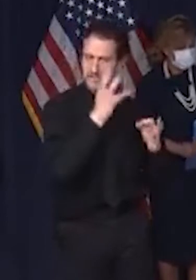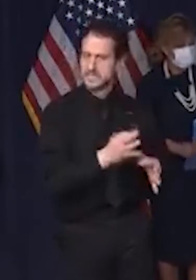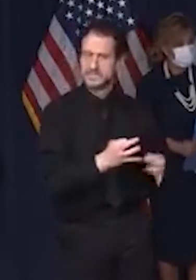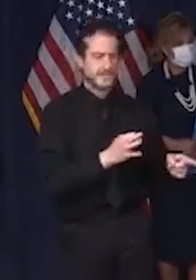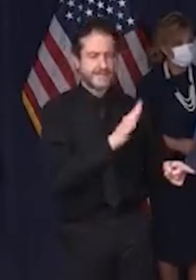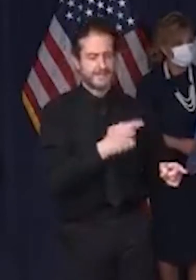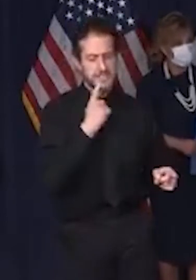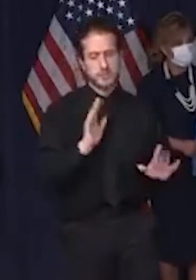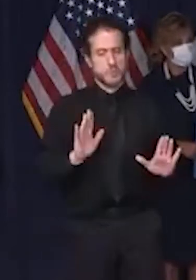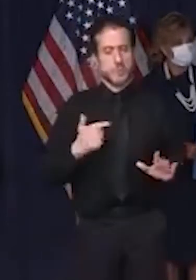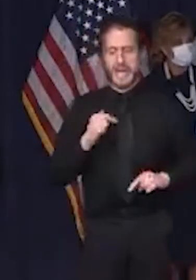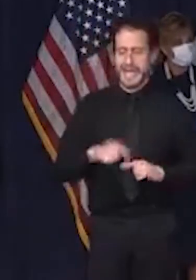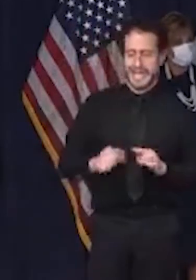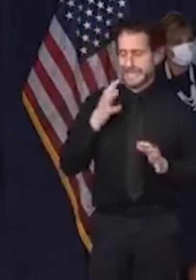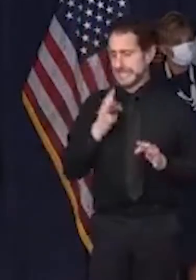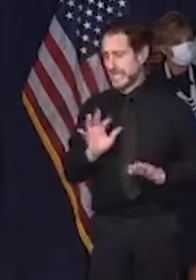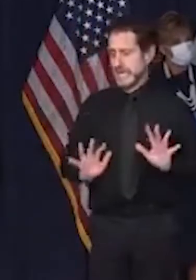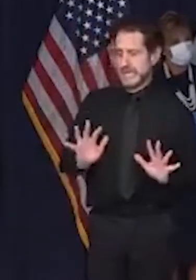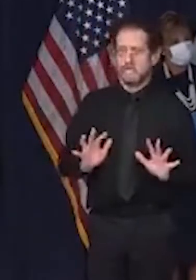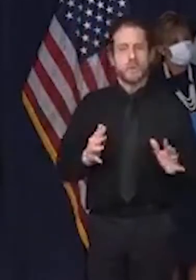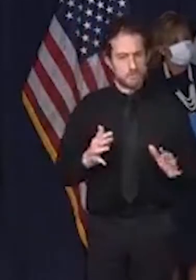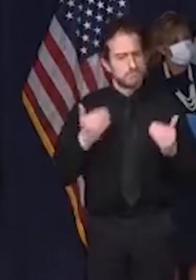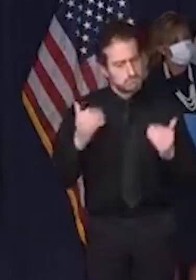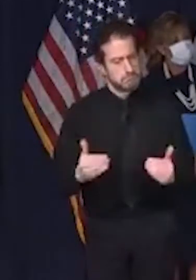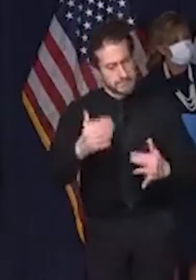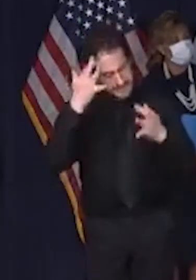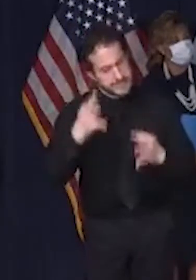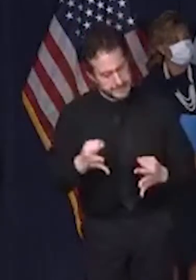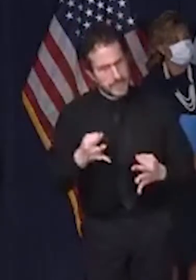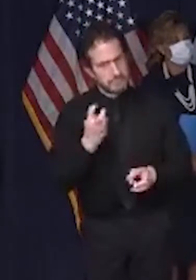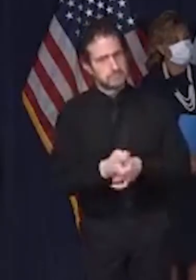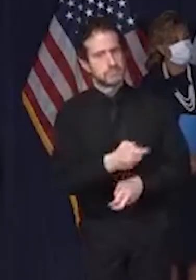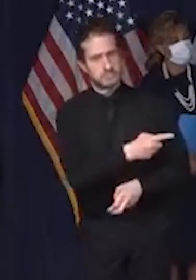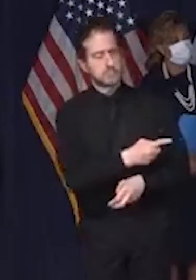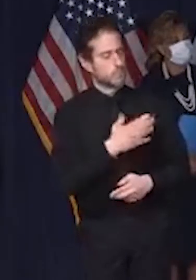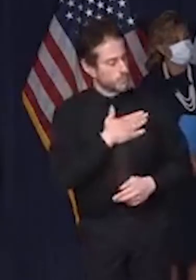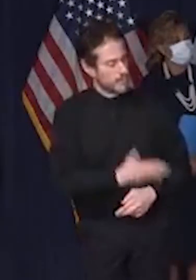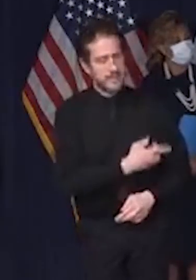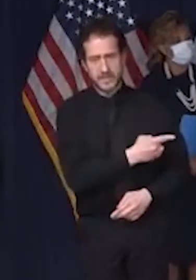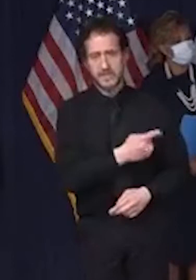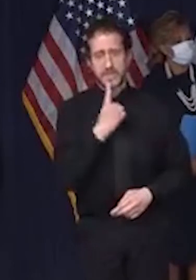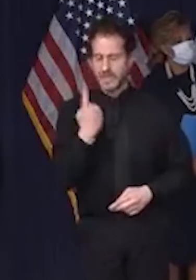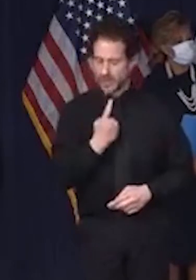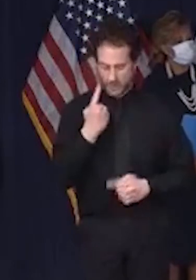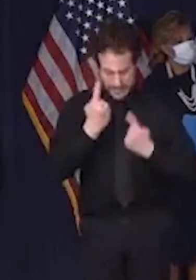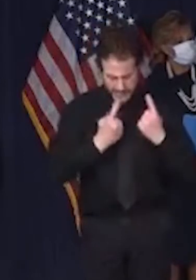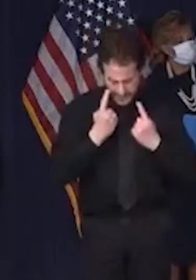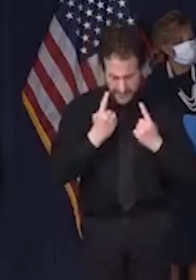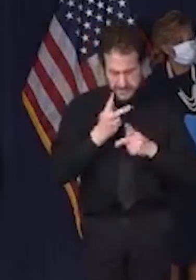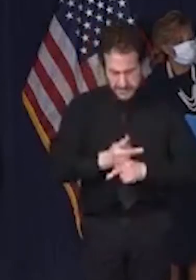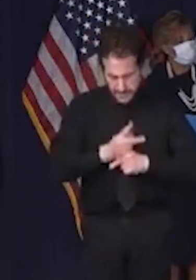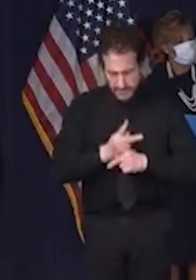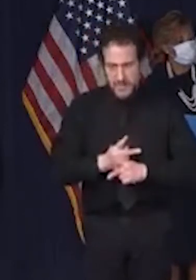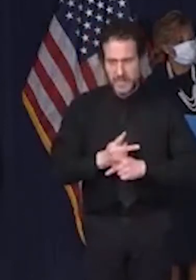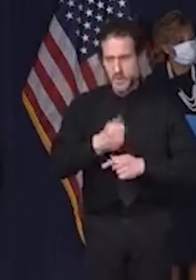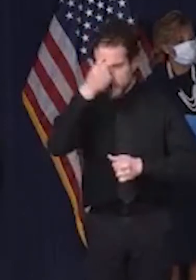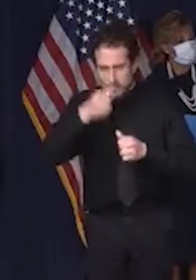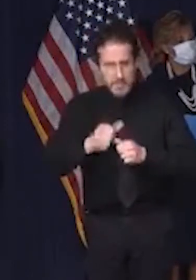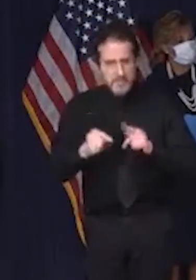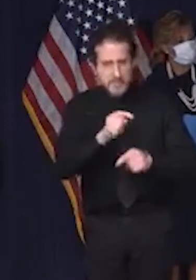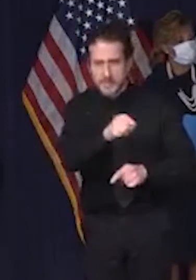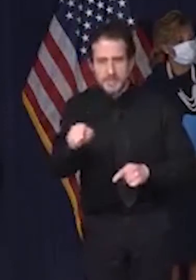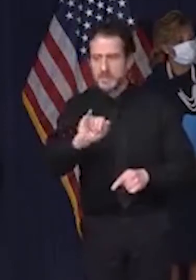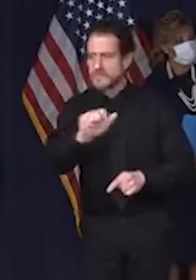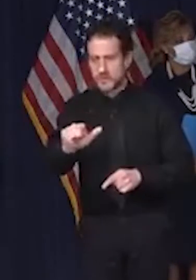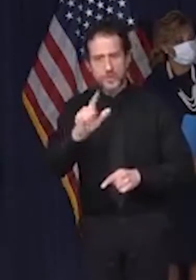difficult decisions that benefit us all. Every action he takes is thoroughly thought of with the people of Illinois in mind, and we thank